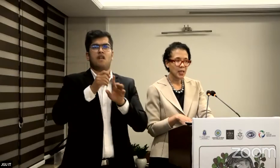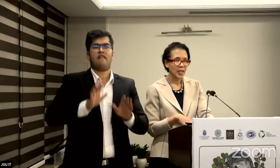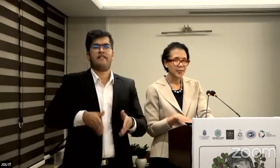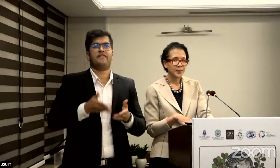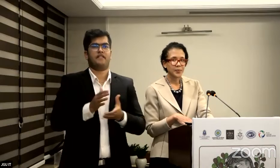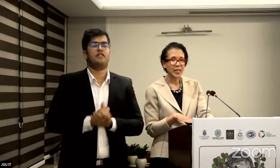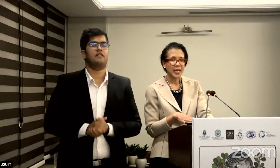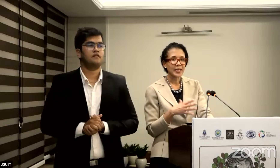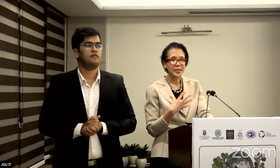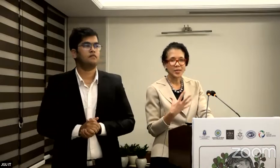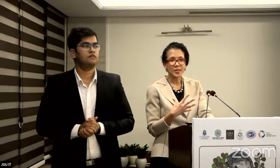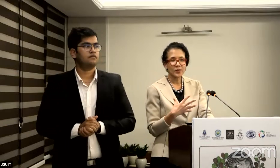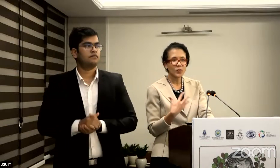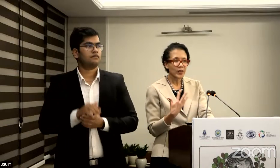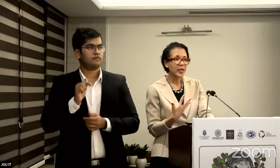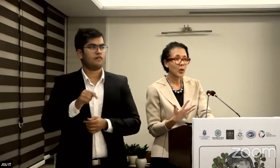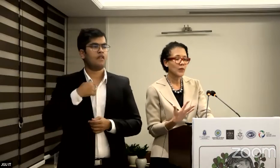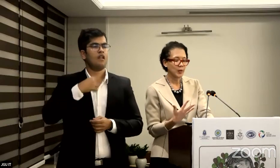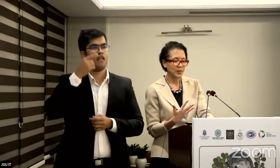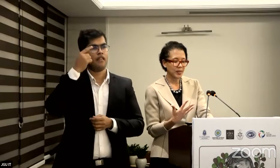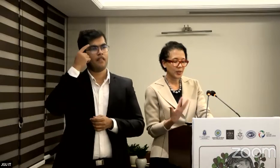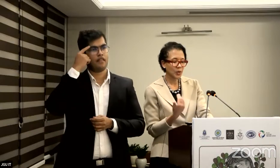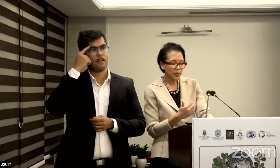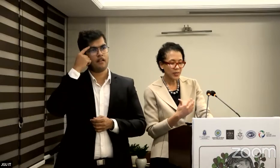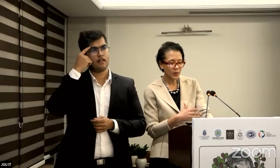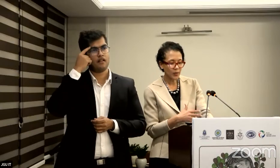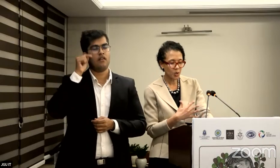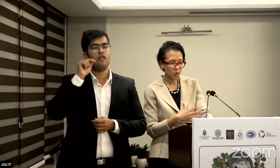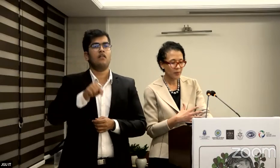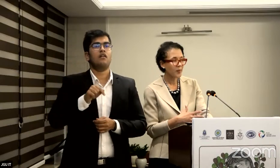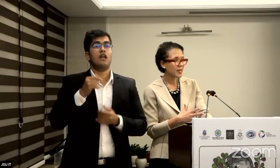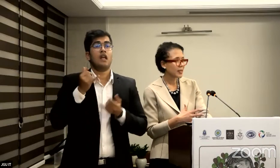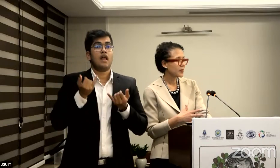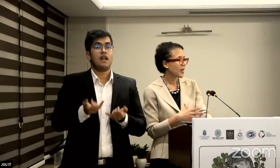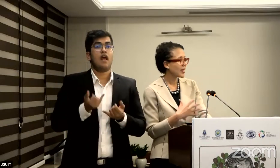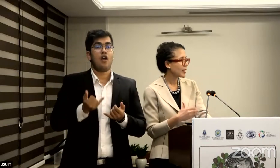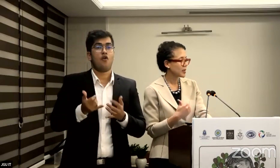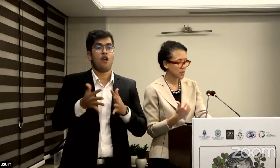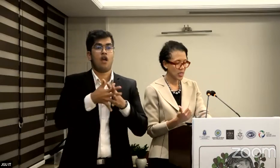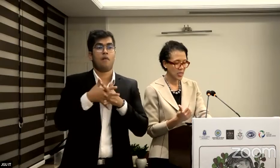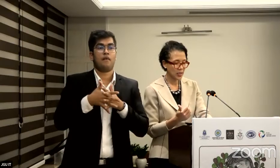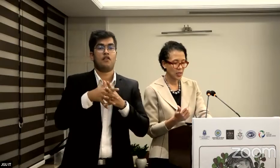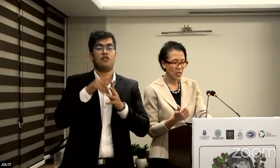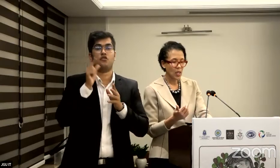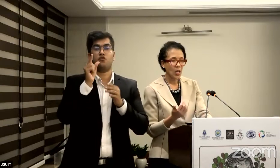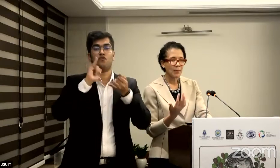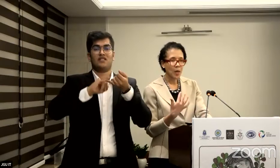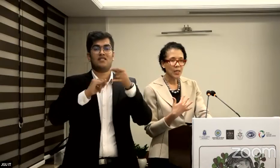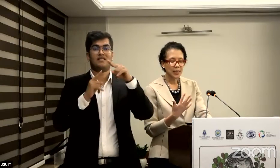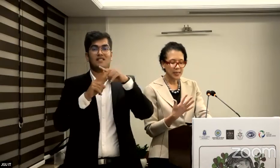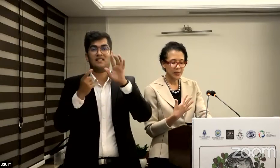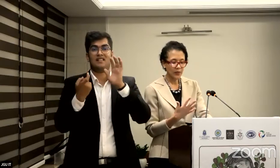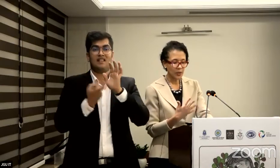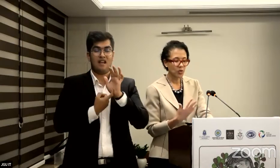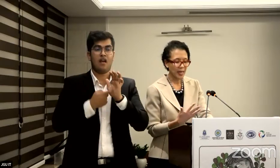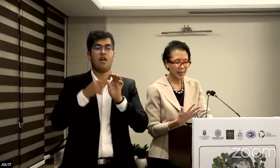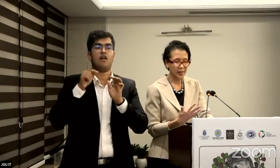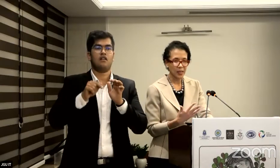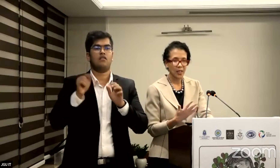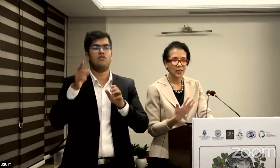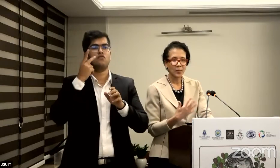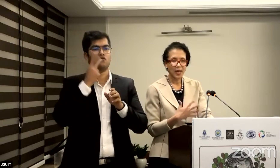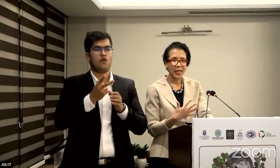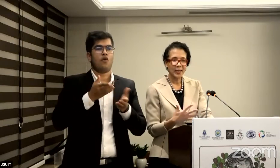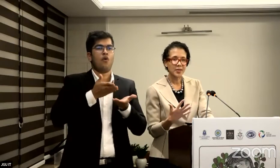noted, and I think this is a very hopeful, that the current US trade representative, I think, has taken a markedly different